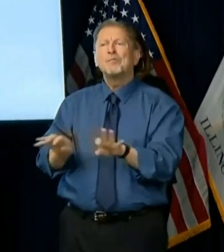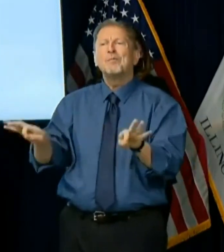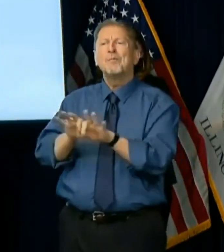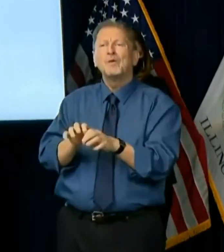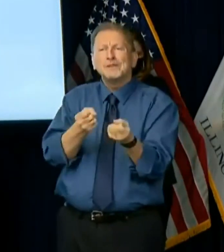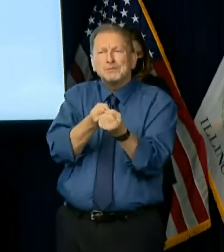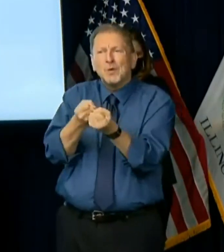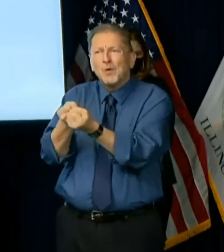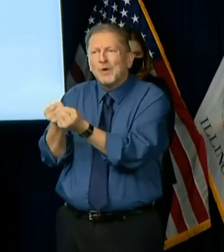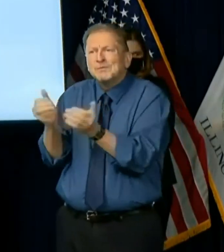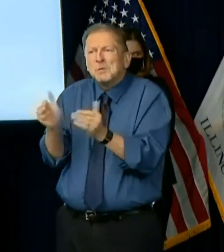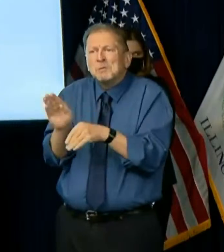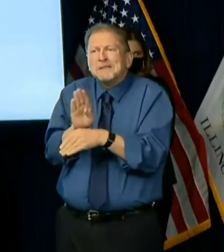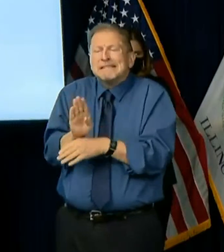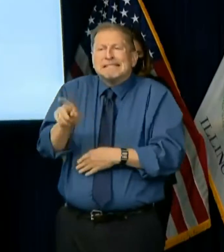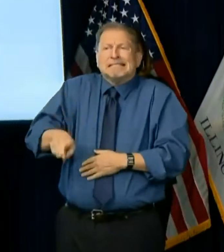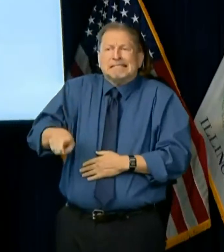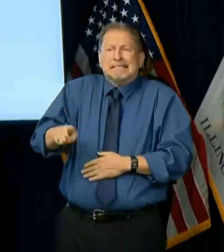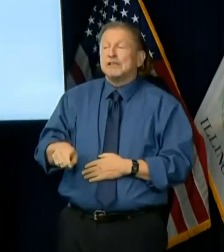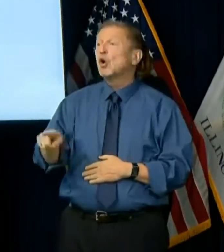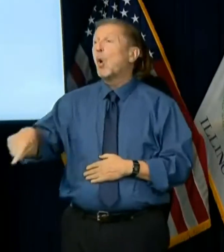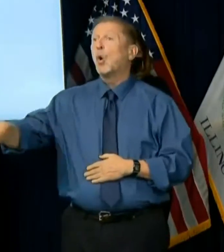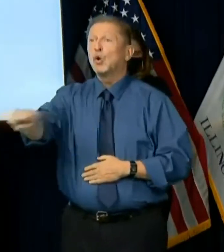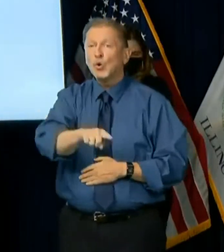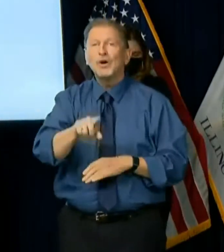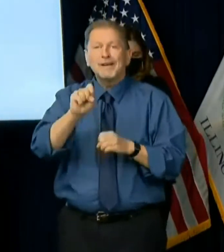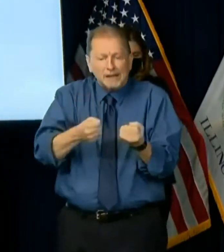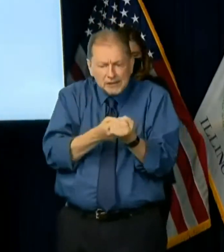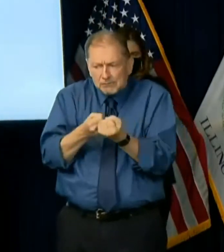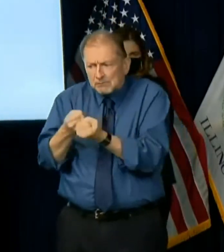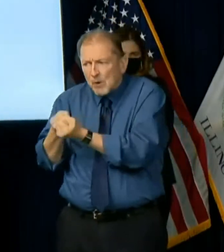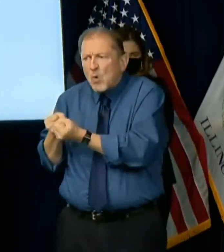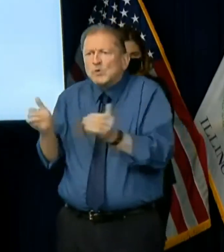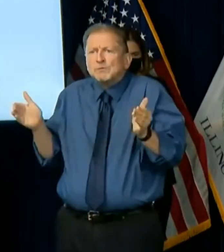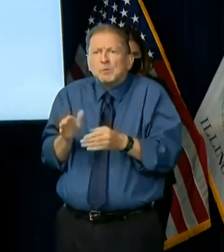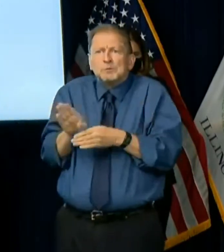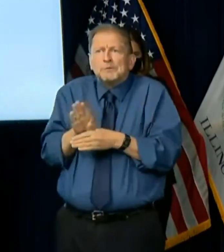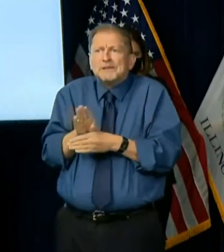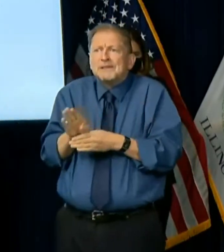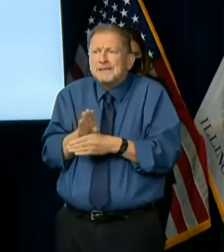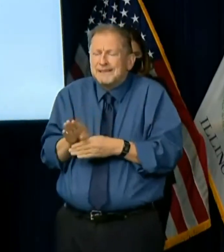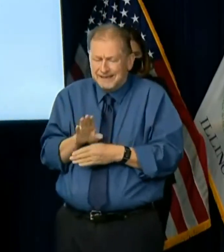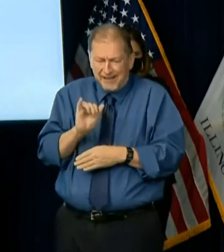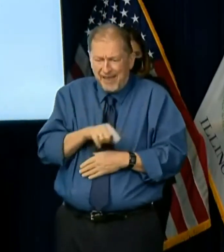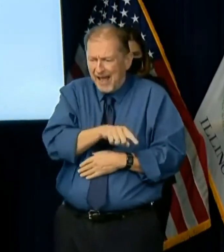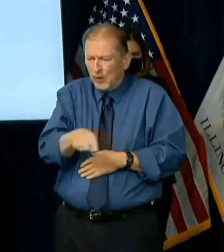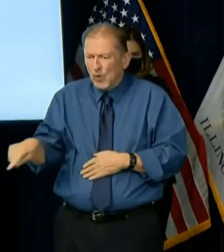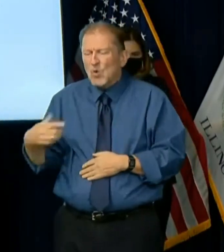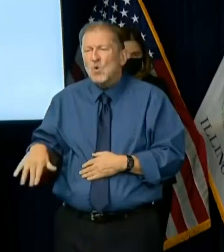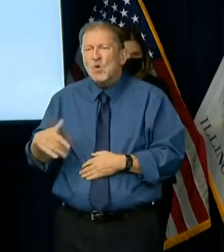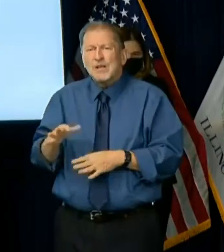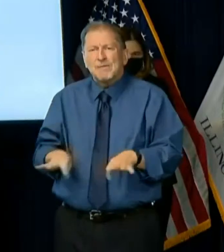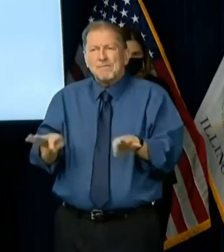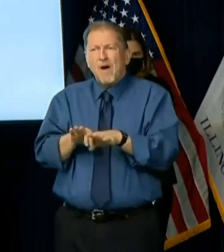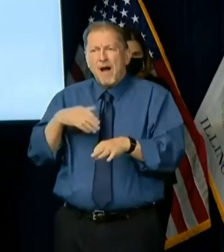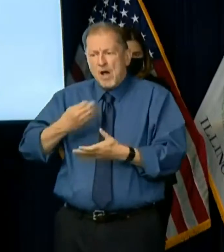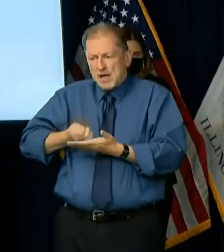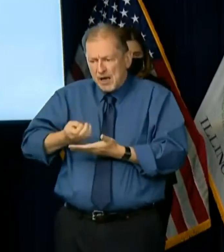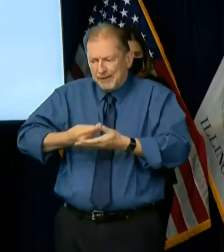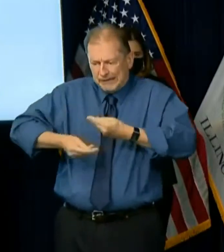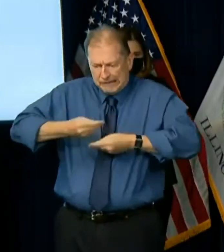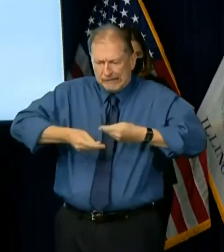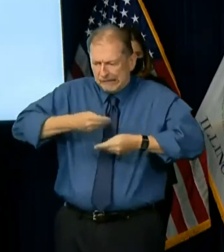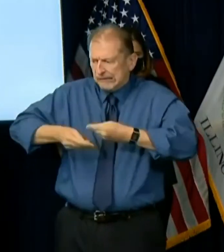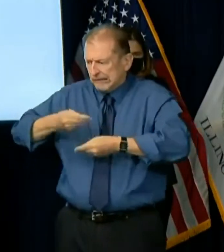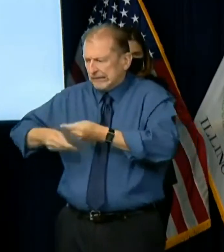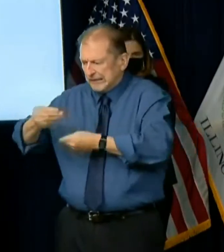encourage everyone listening to support your local small businesses. These are the heroes who are the lifeblood of our communities, and